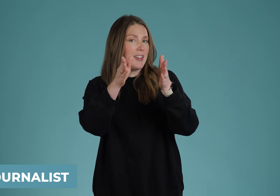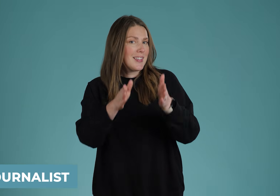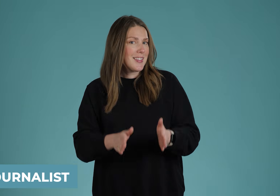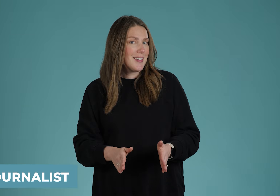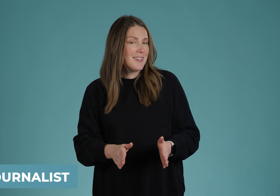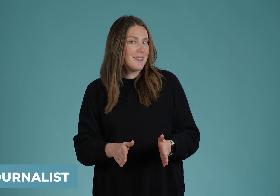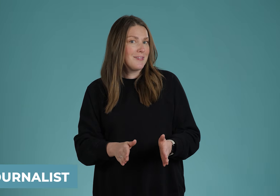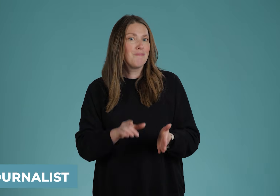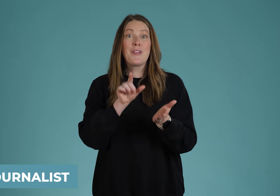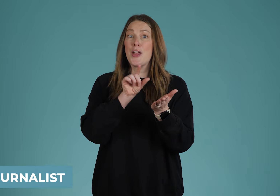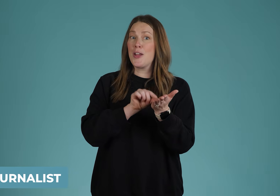Journalist.